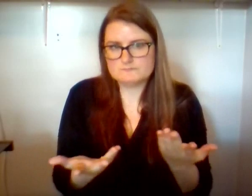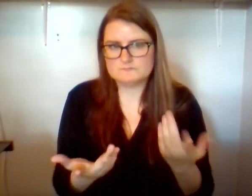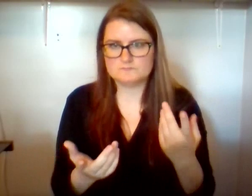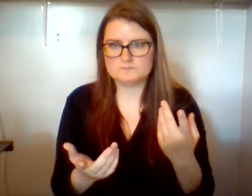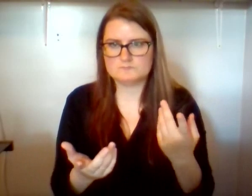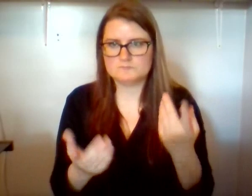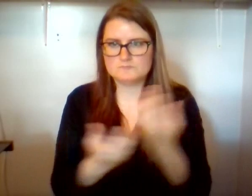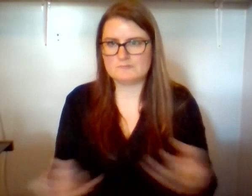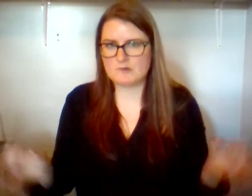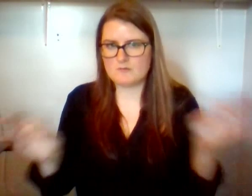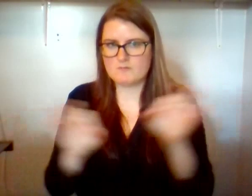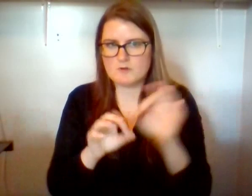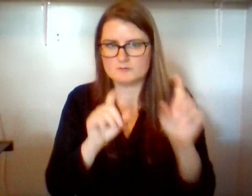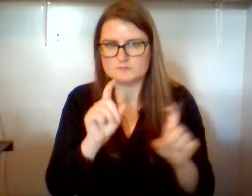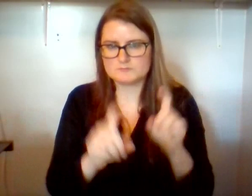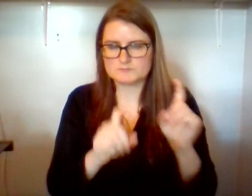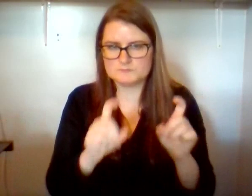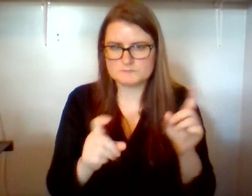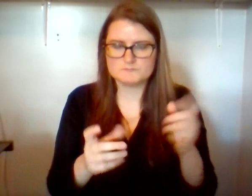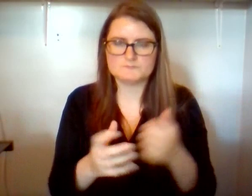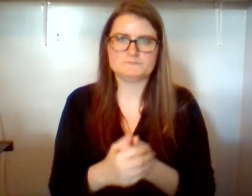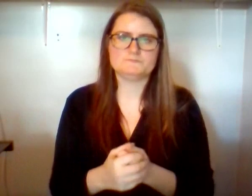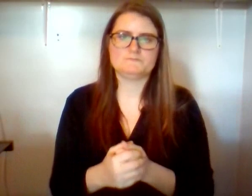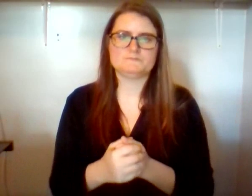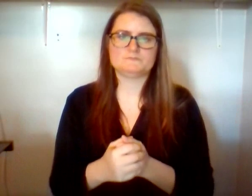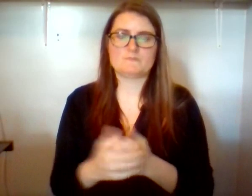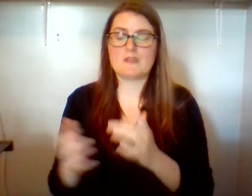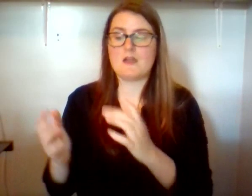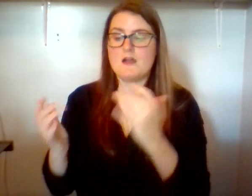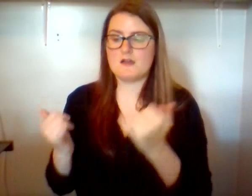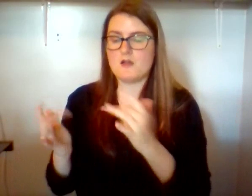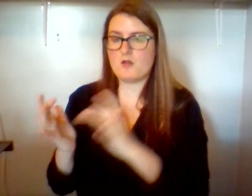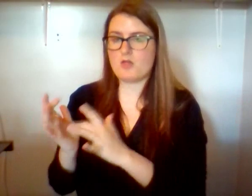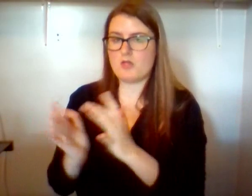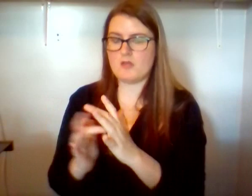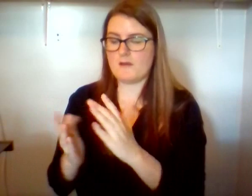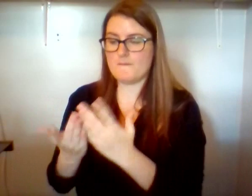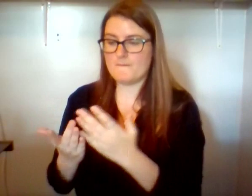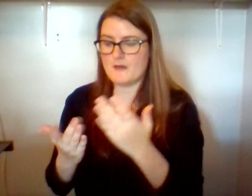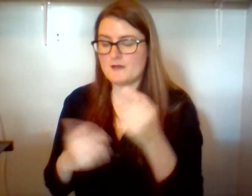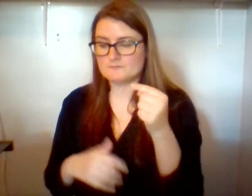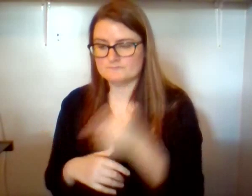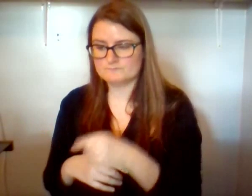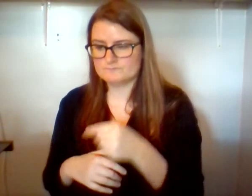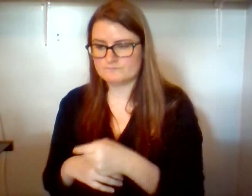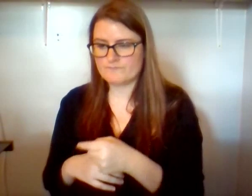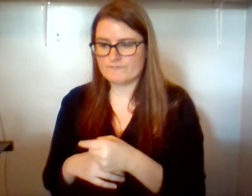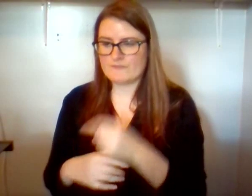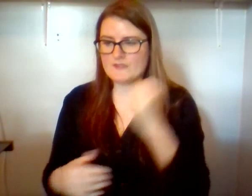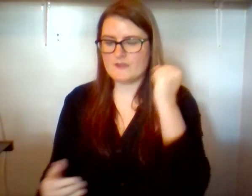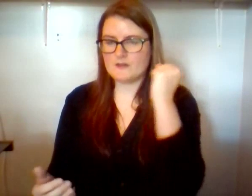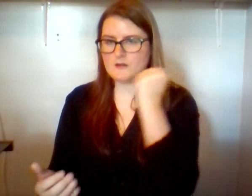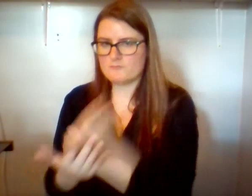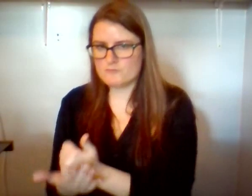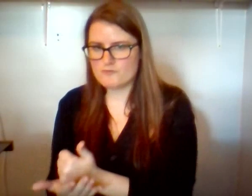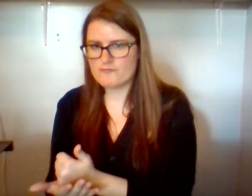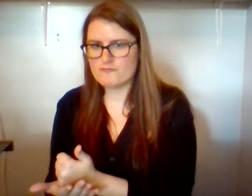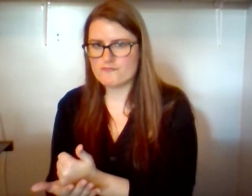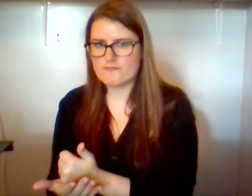not have a single sentence somewhere that says, okay, engaged couples, okay, couples that are starting to date, here's what you can and